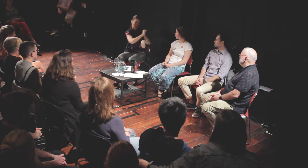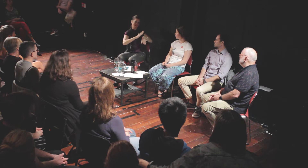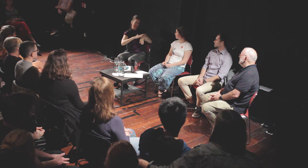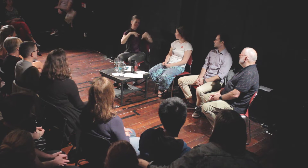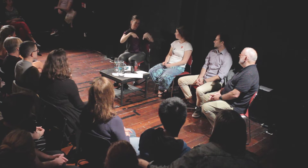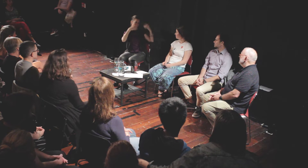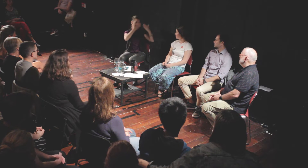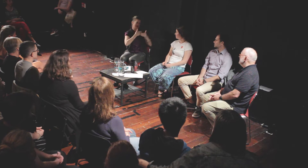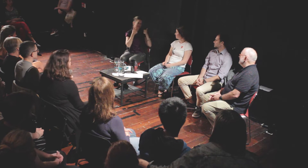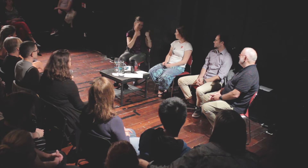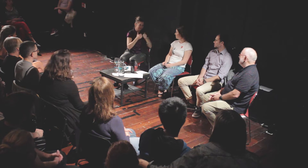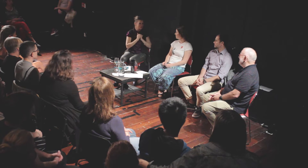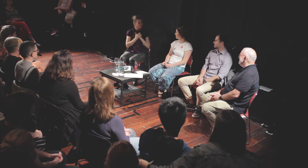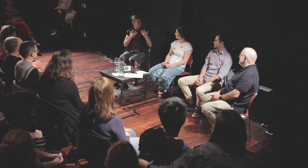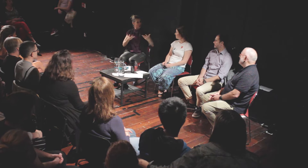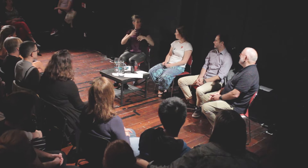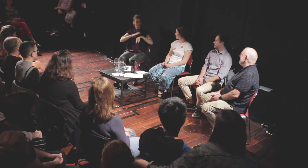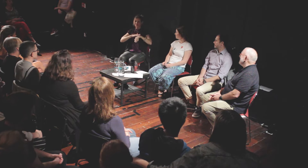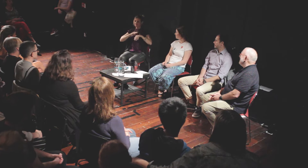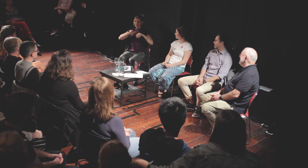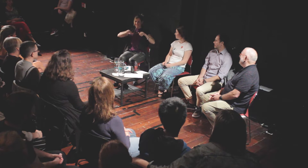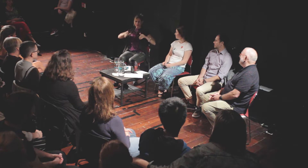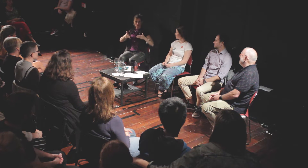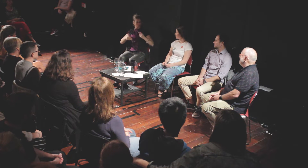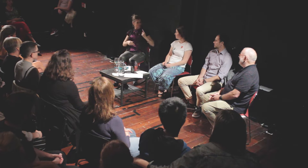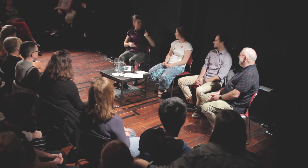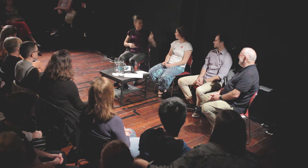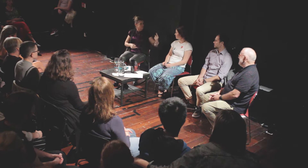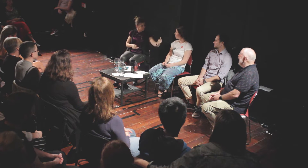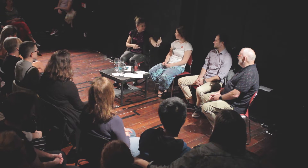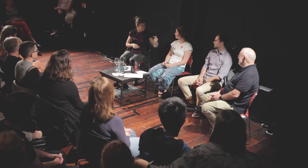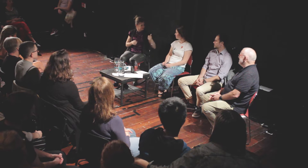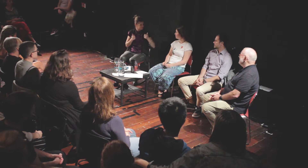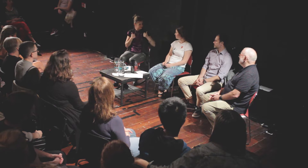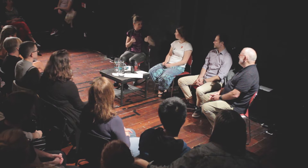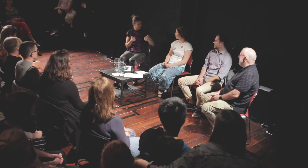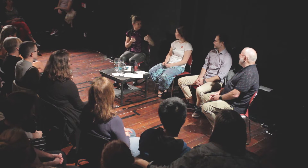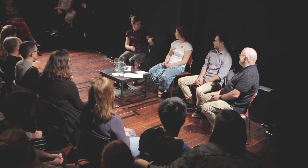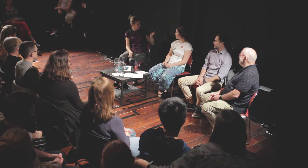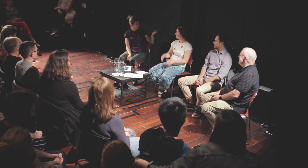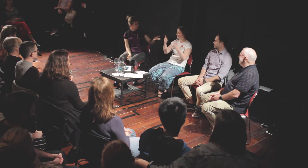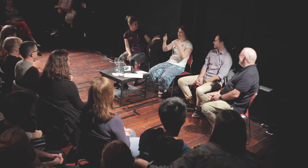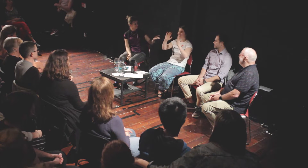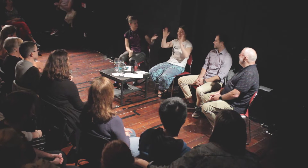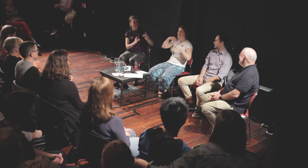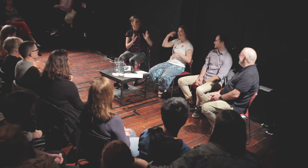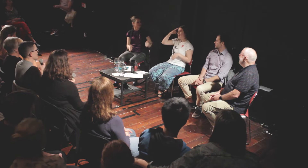So it will really be an interactive evening, and again, my thanks to our panellists this evening. So I'd like you to